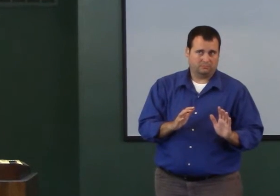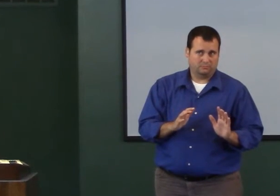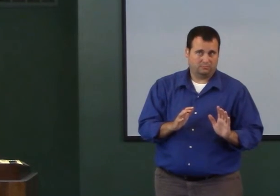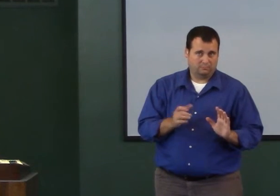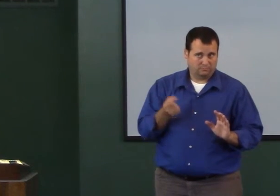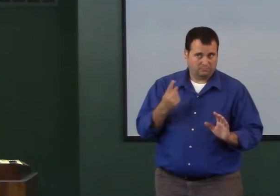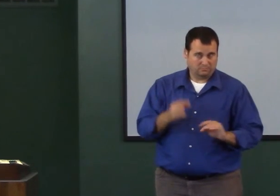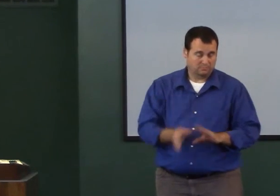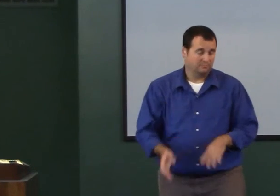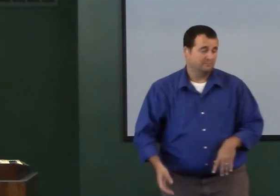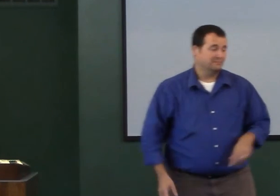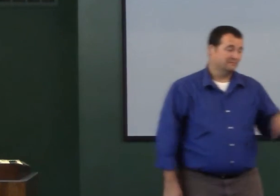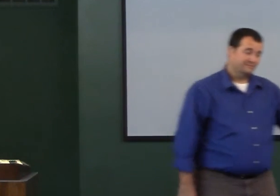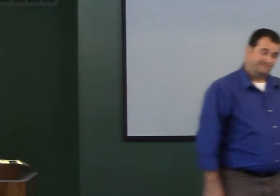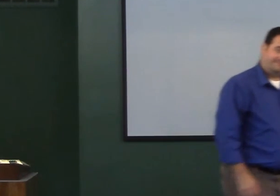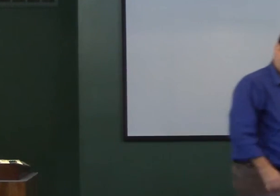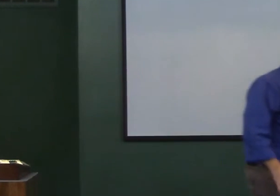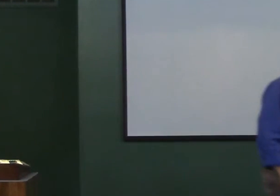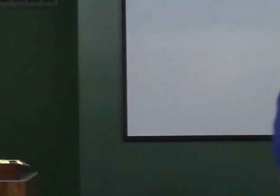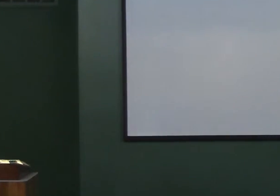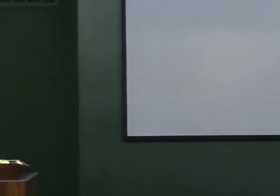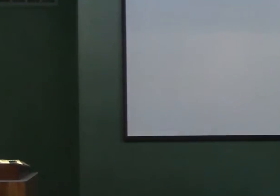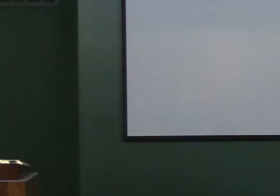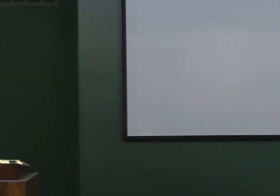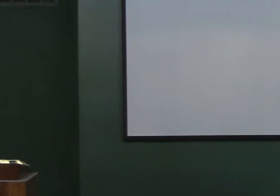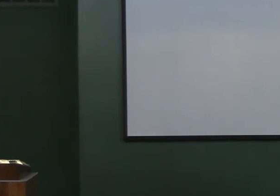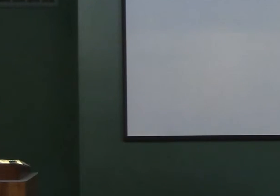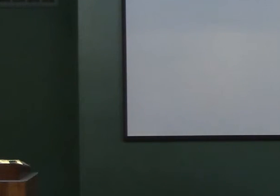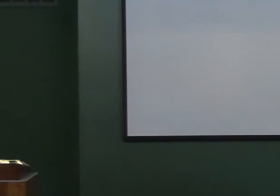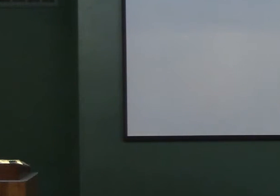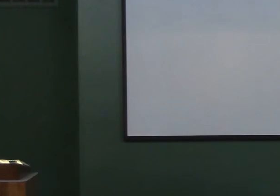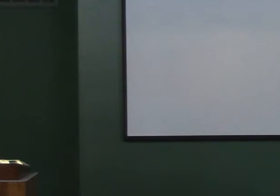and get involved with Halloween, that's fine.